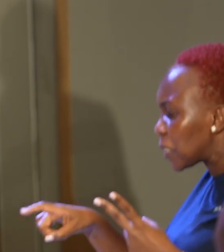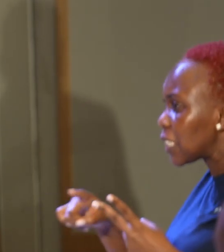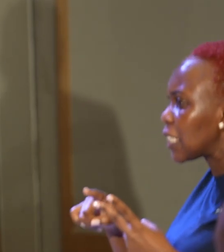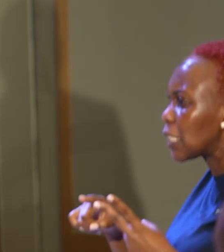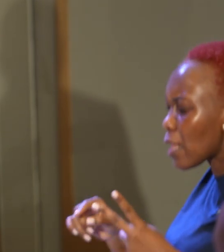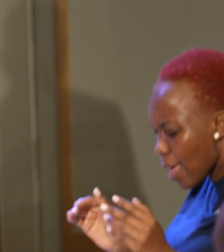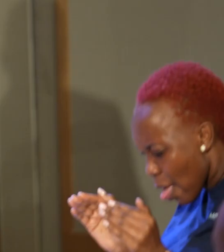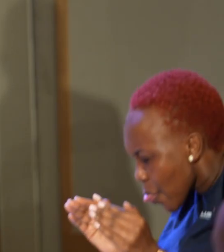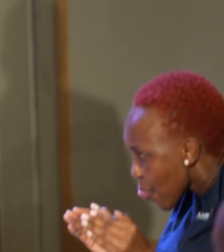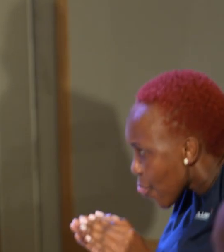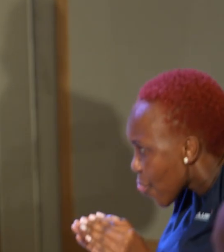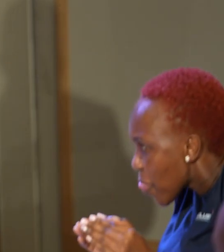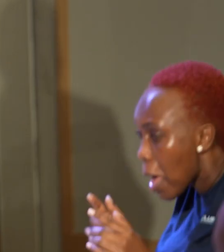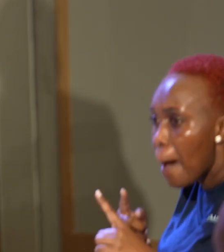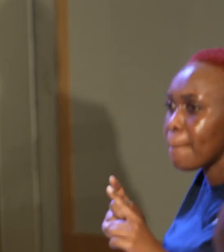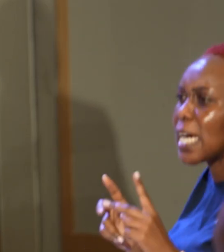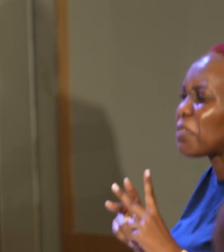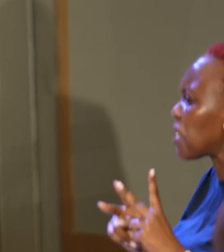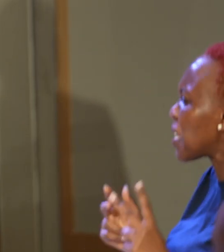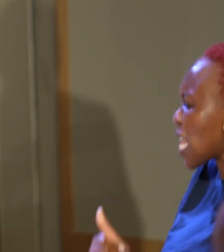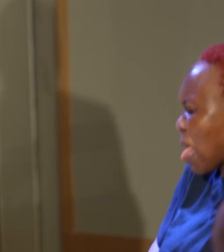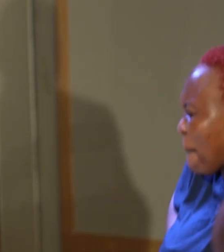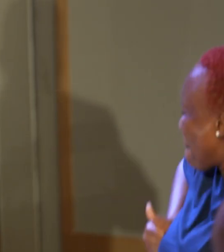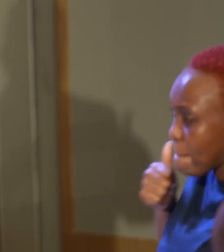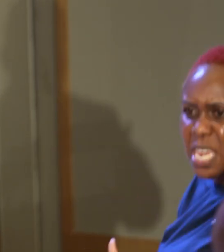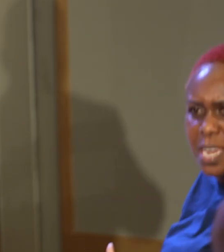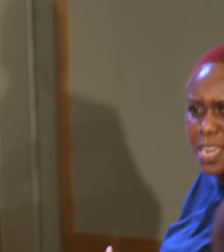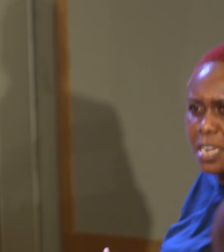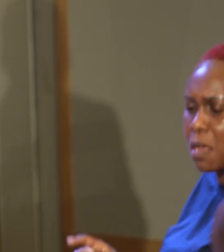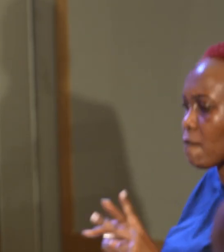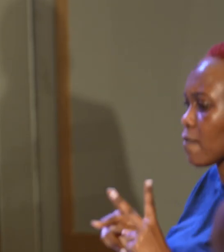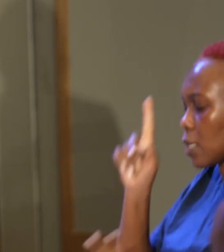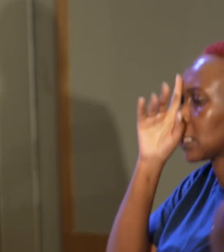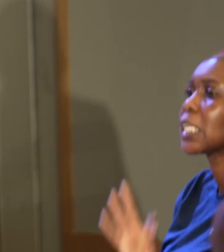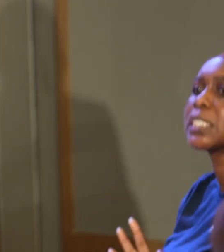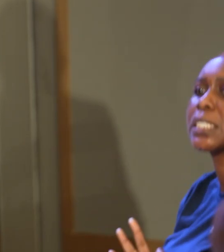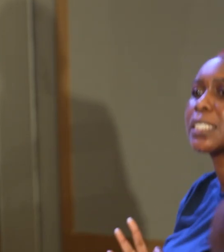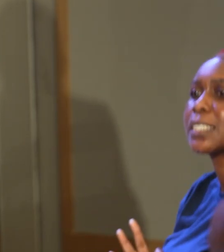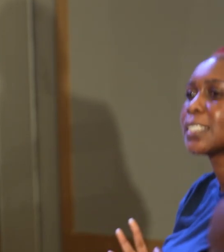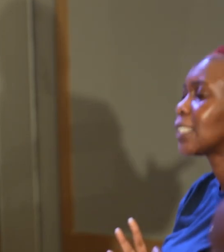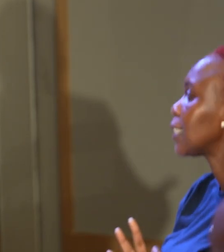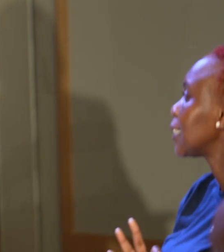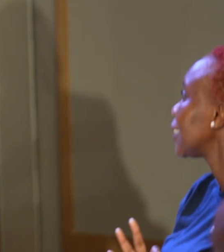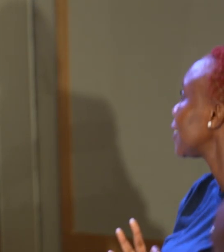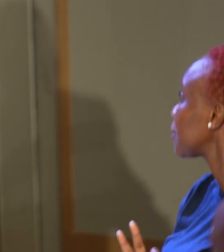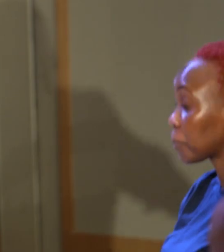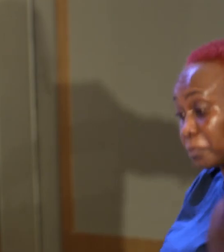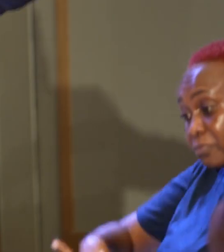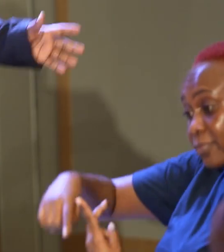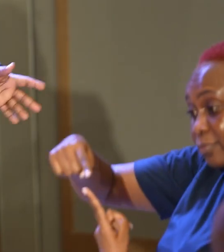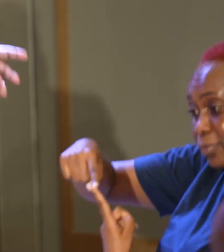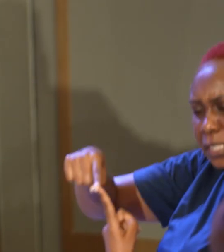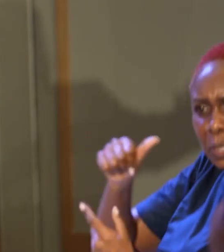little tinier, but is very mean and very serious. The first insect, which